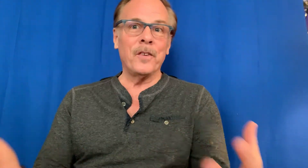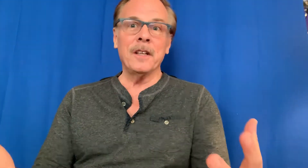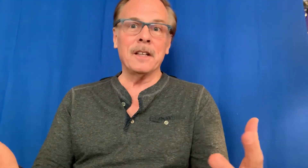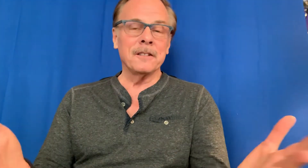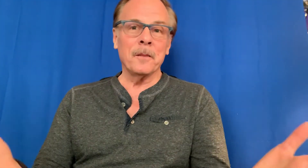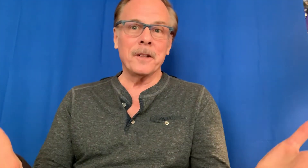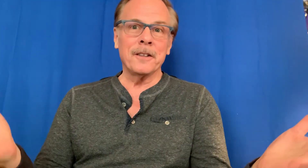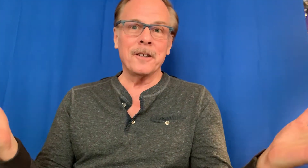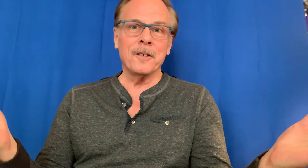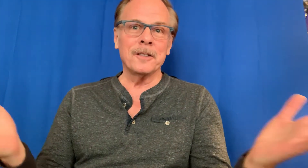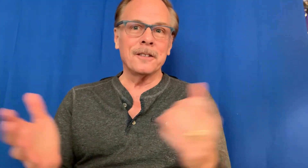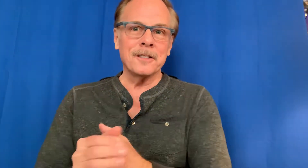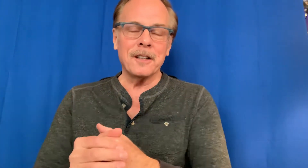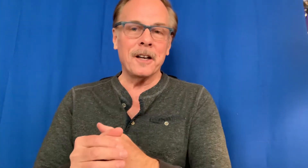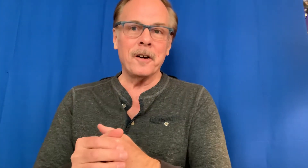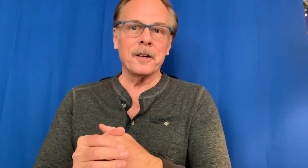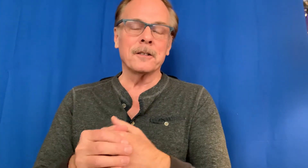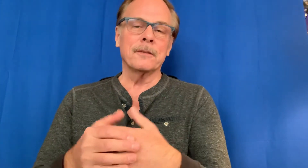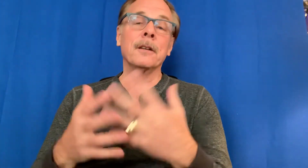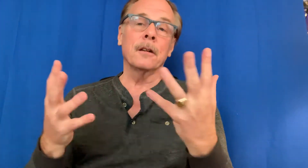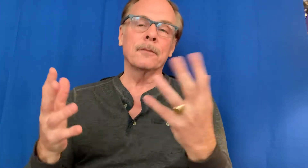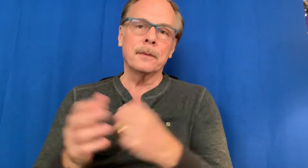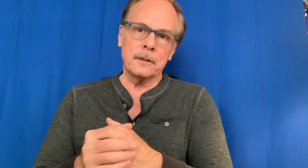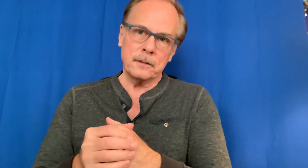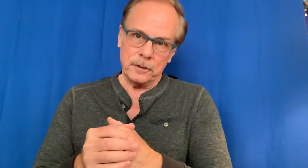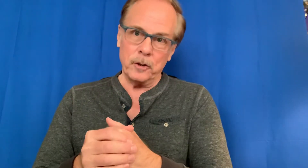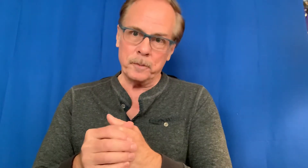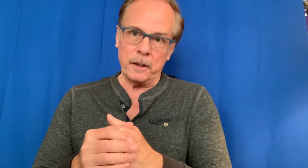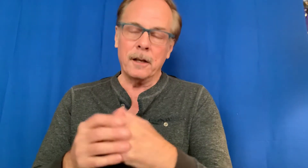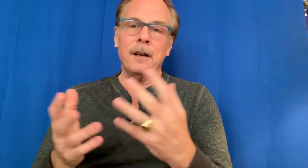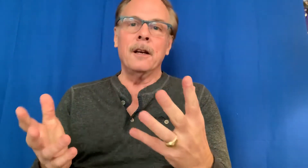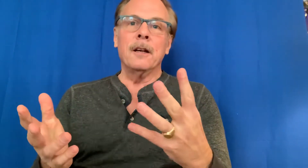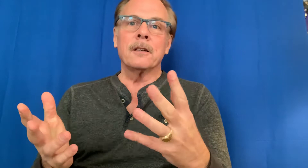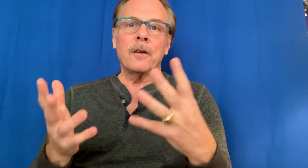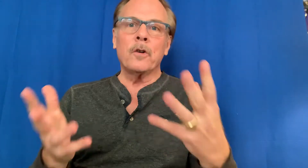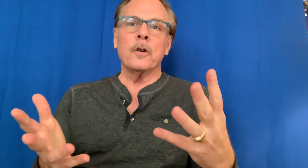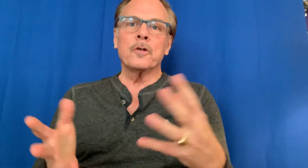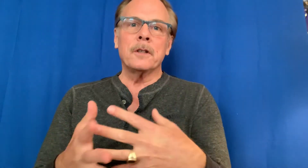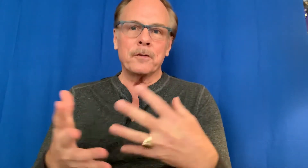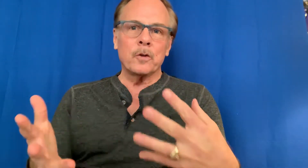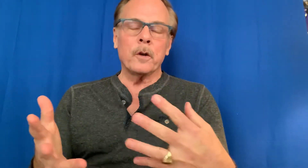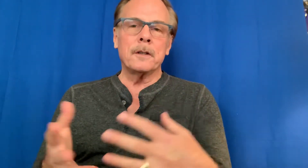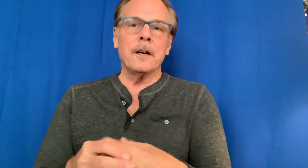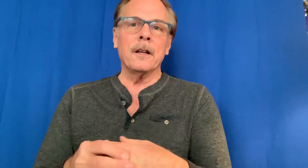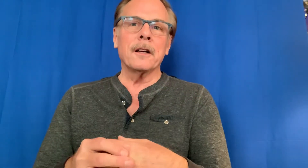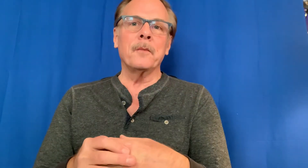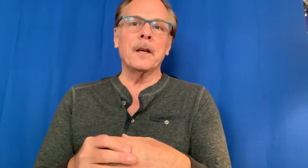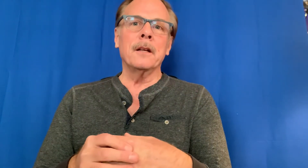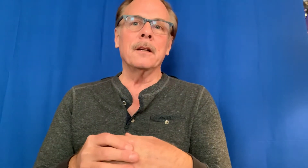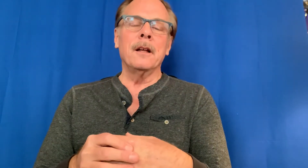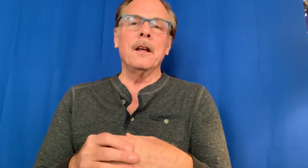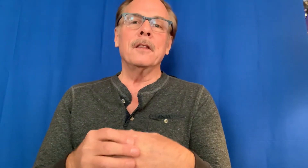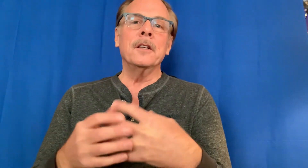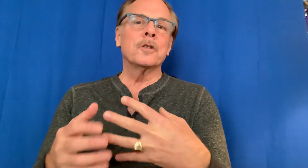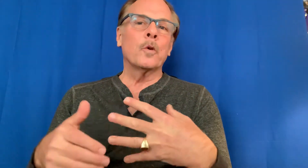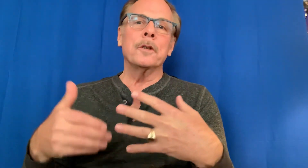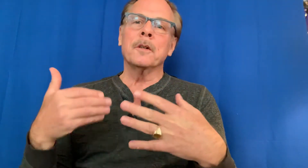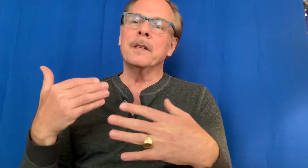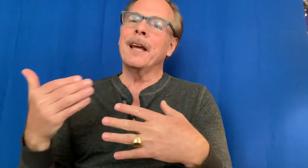it's something, it's hilarious, excuse me. Deaf culture, deaf storytelling, I mean, these stories have been handed